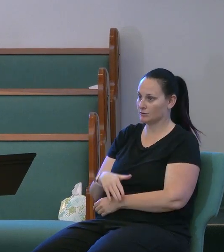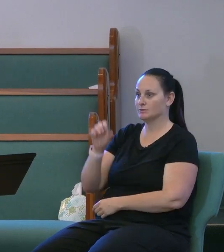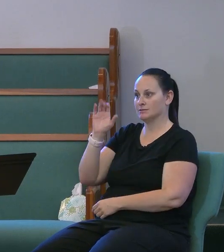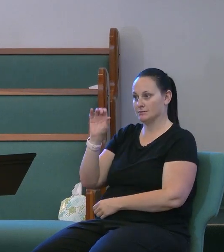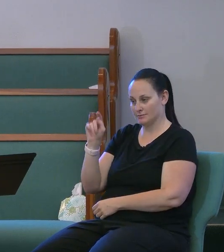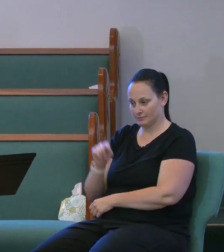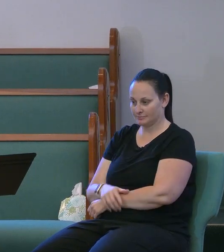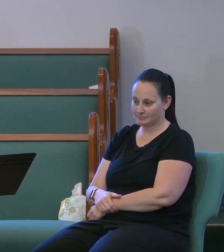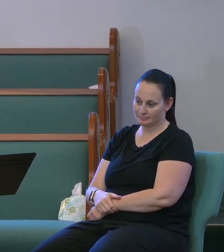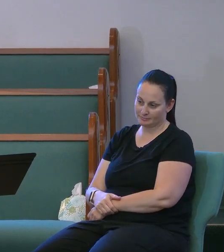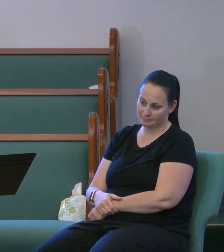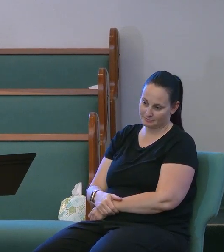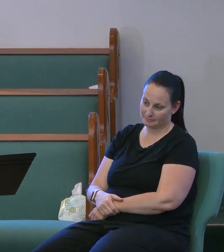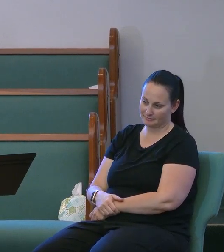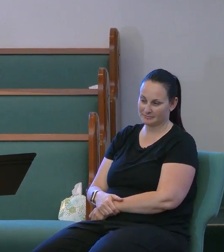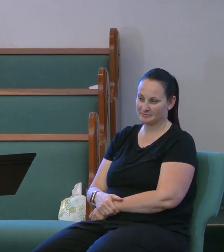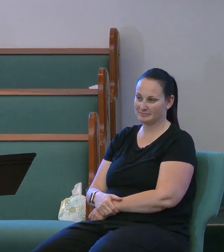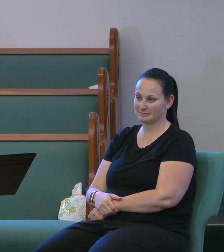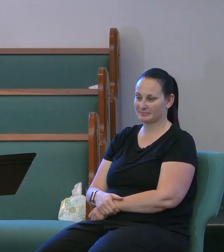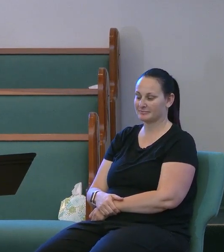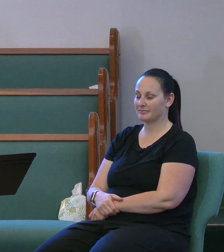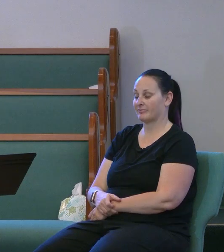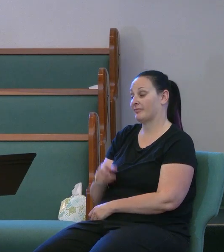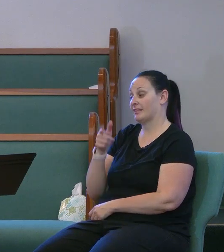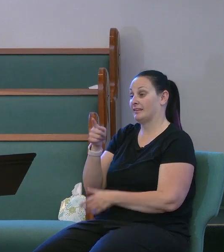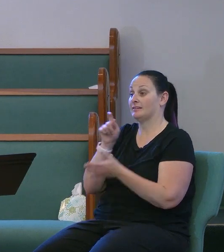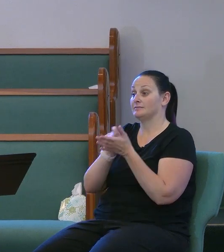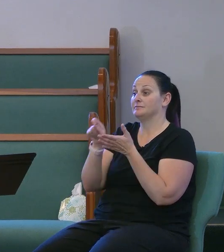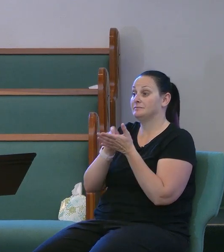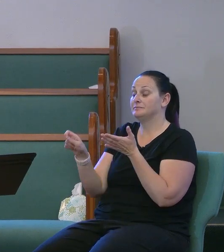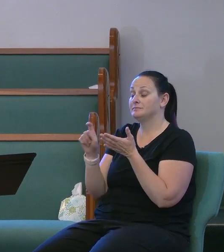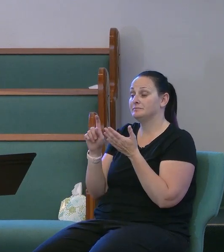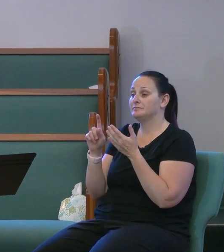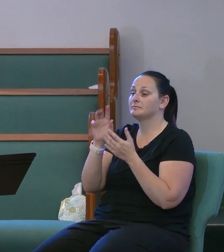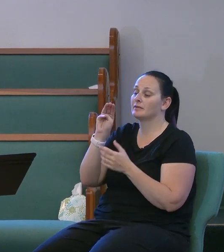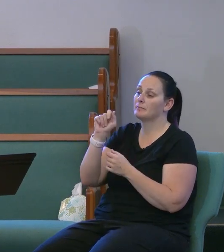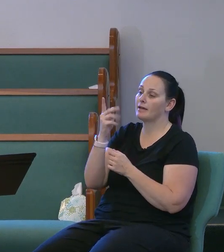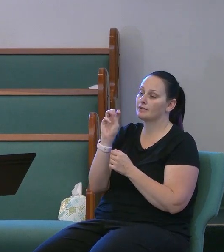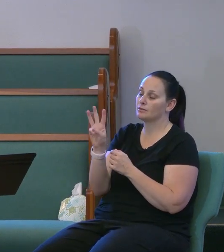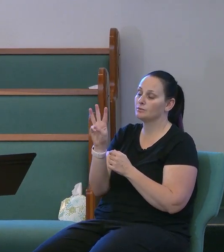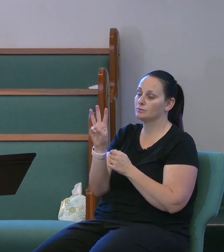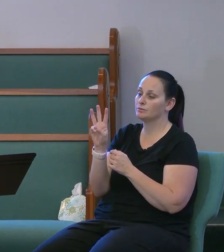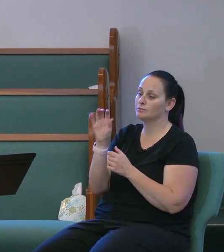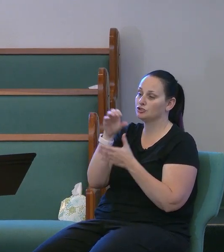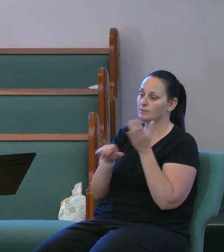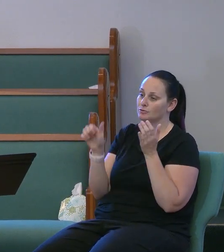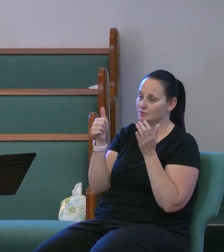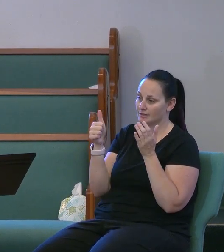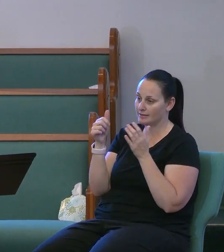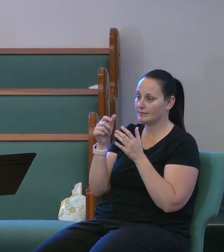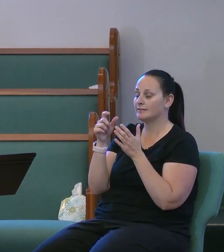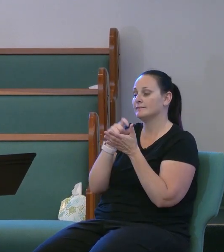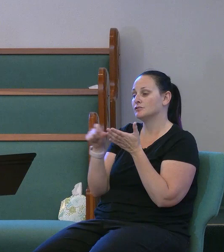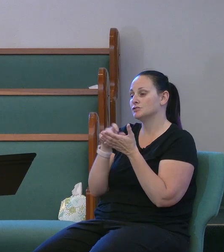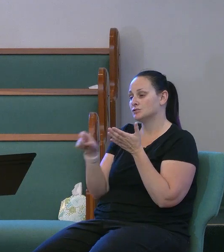Scott. So this passage is in Matthew chapter 10, verses